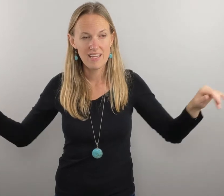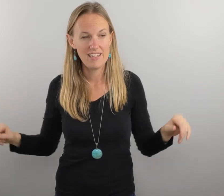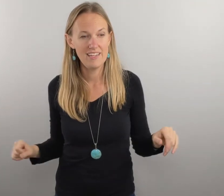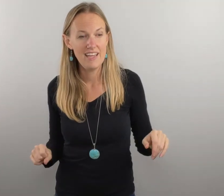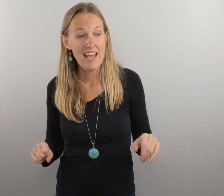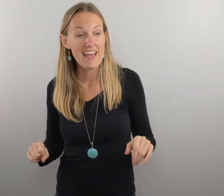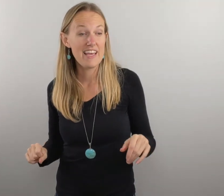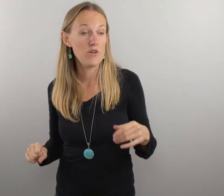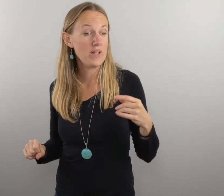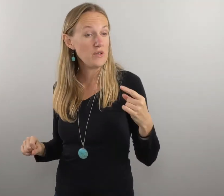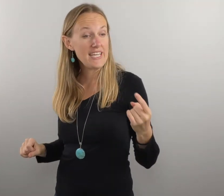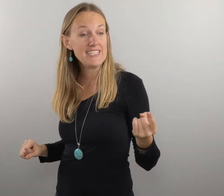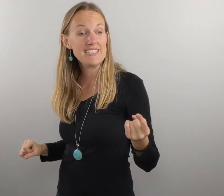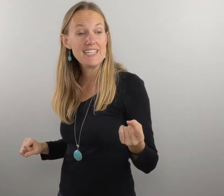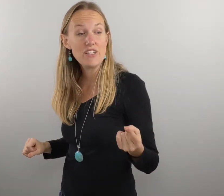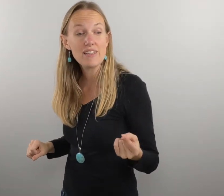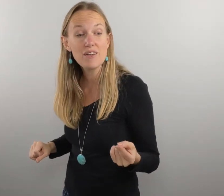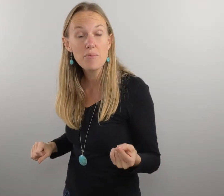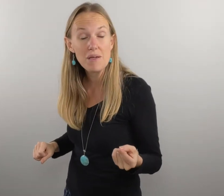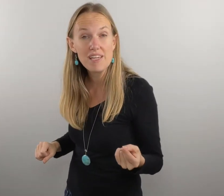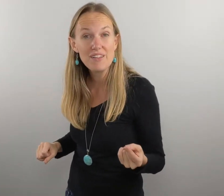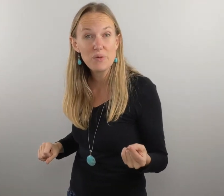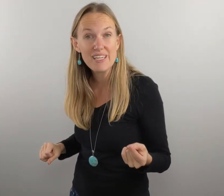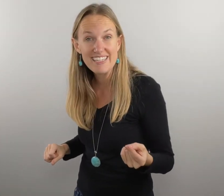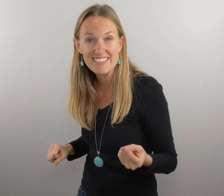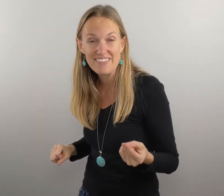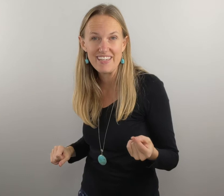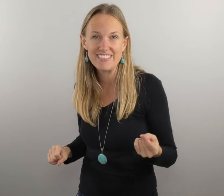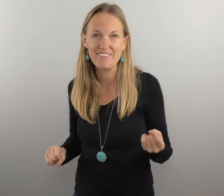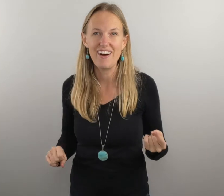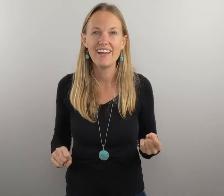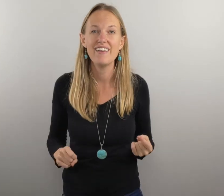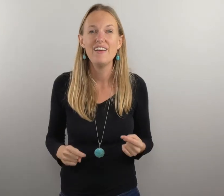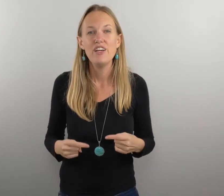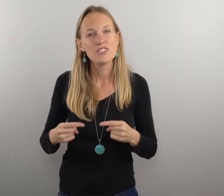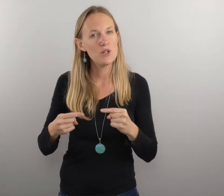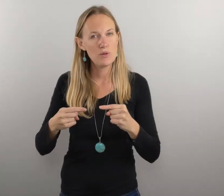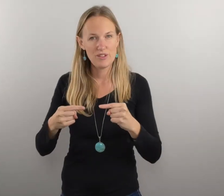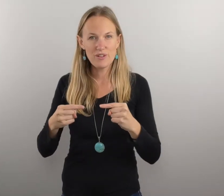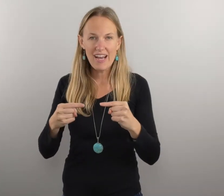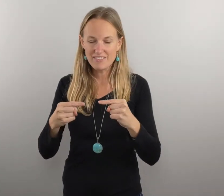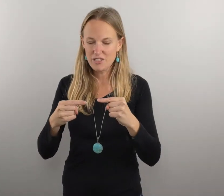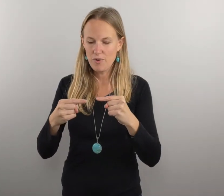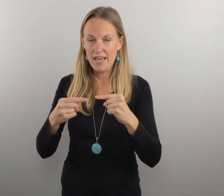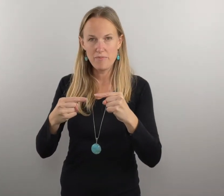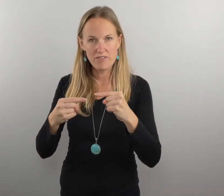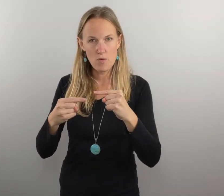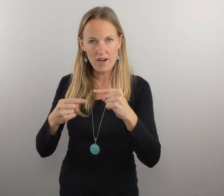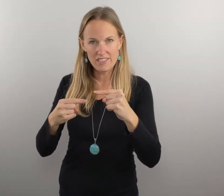Okay, and then when you kiss your little baby, you kiss the face of God. So you don't have to do when, but if you wanted